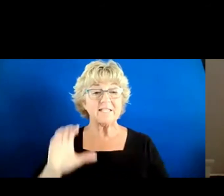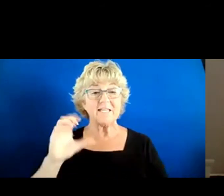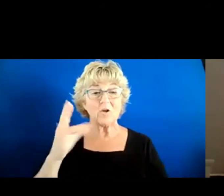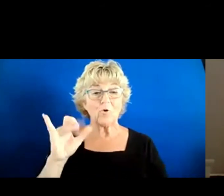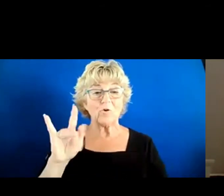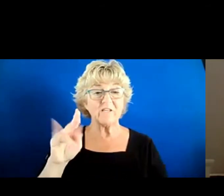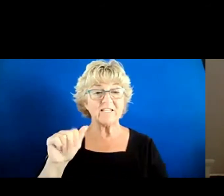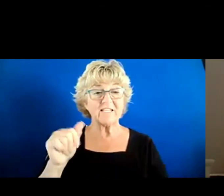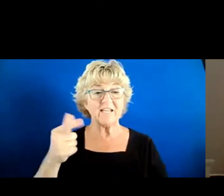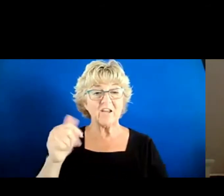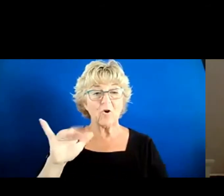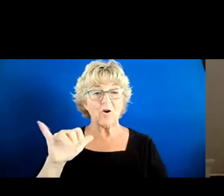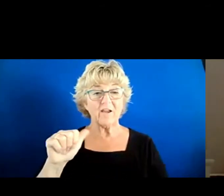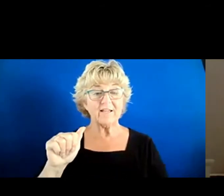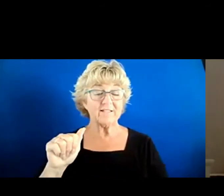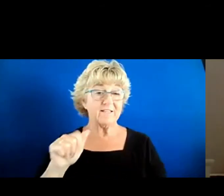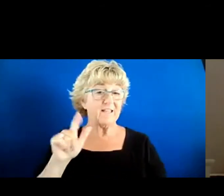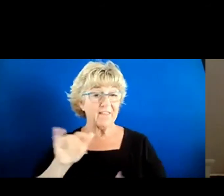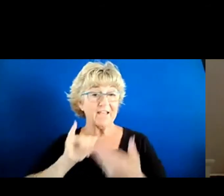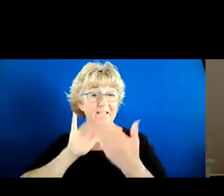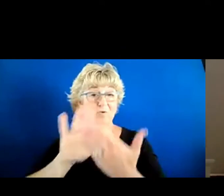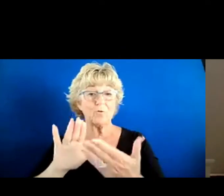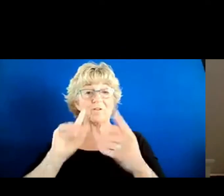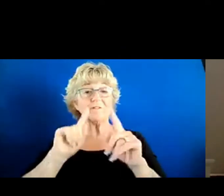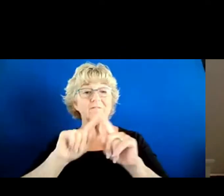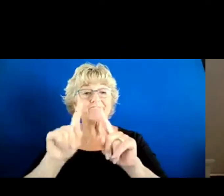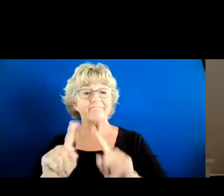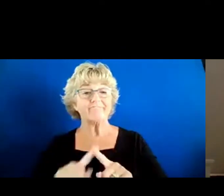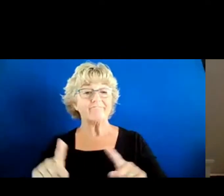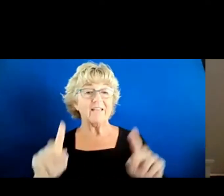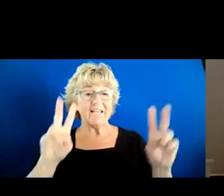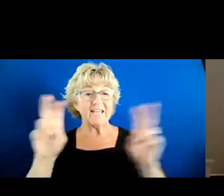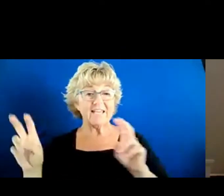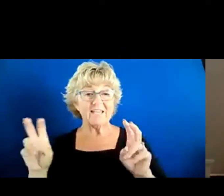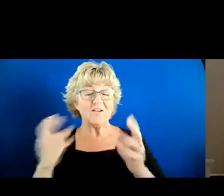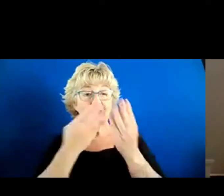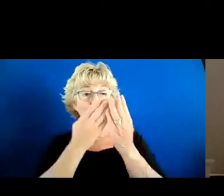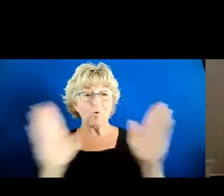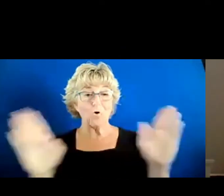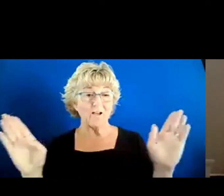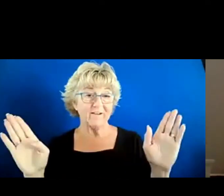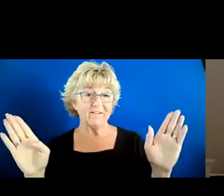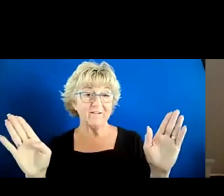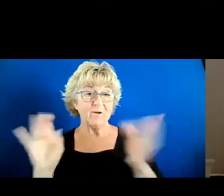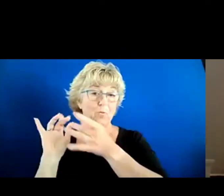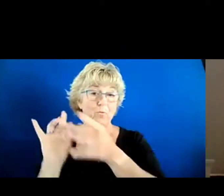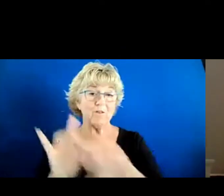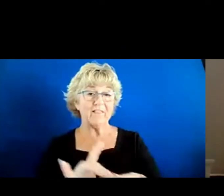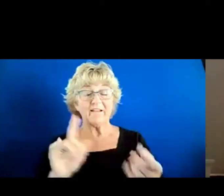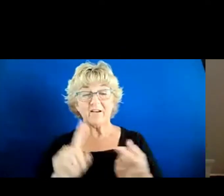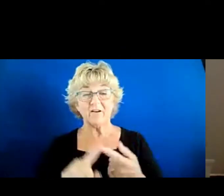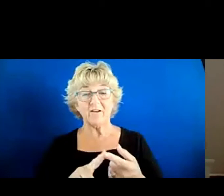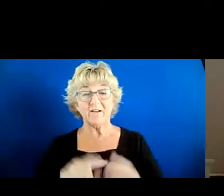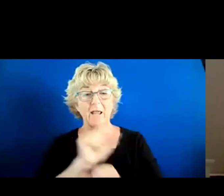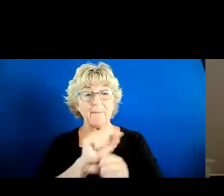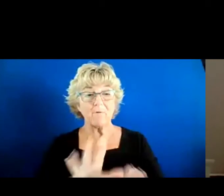Garcia, and it tries to address a number of issues across a broad front relative to the